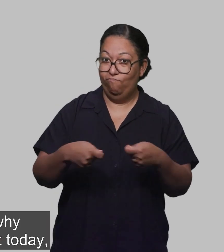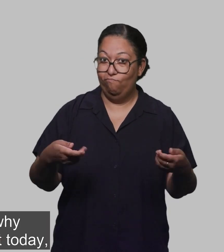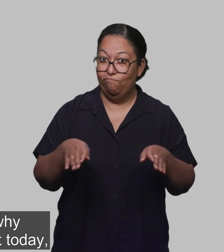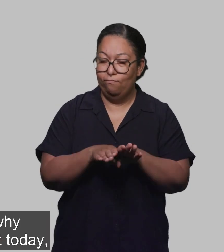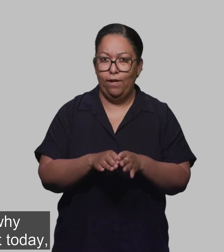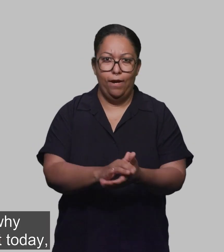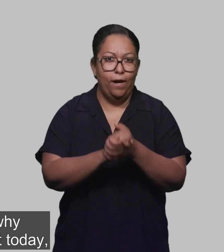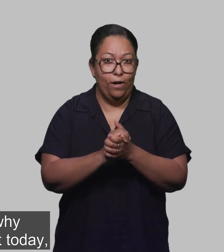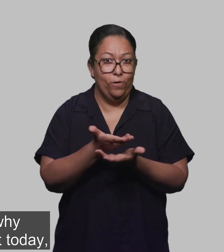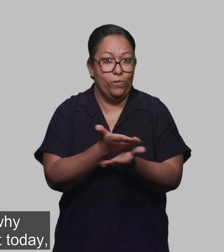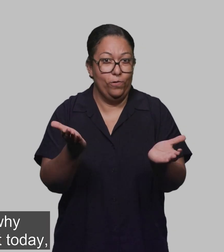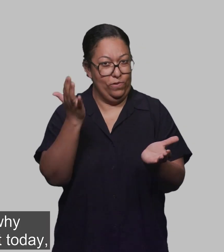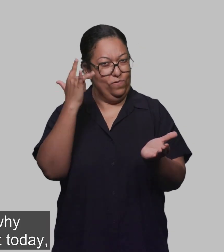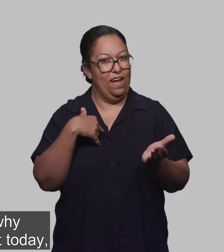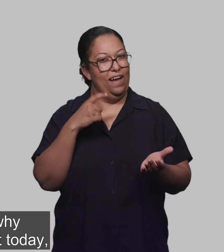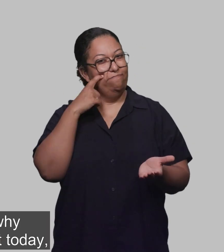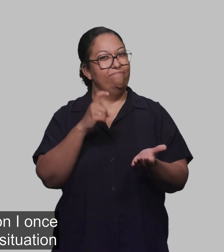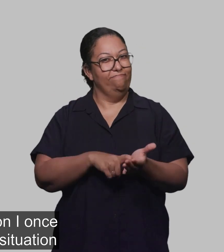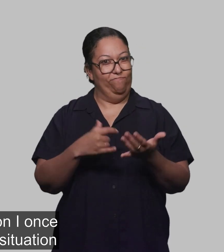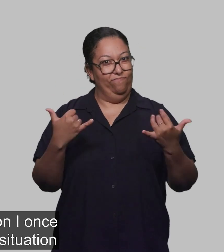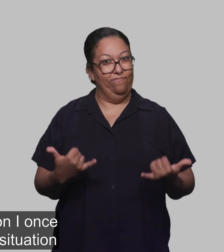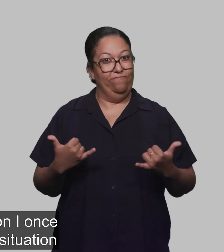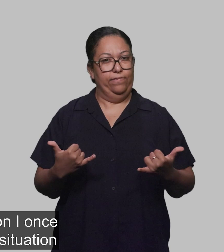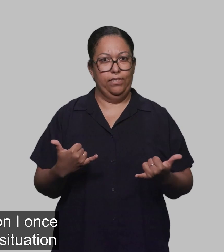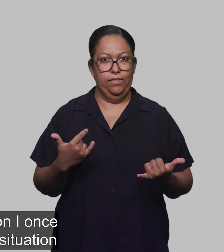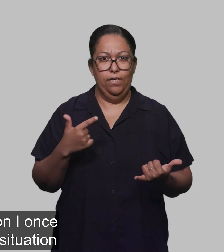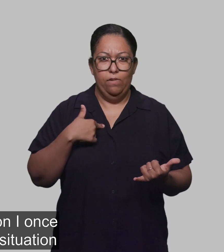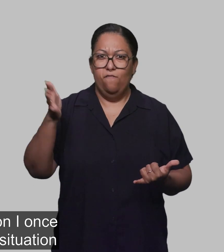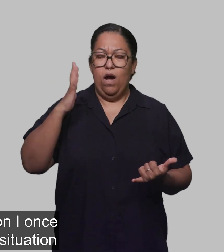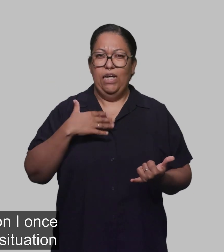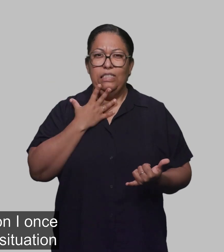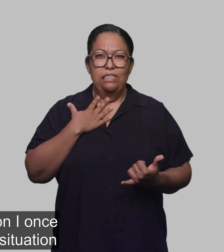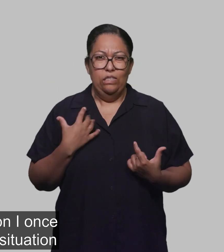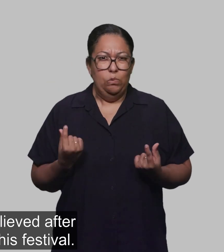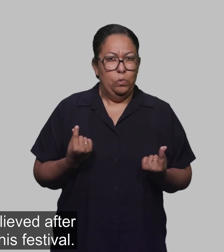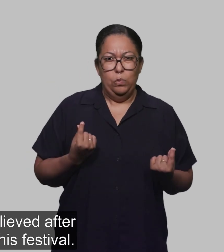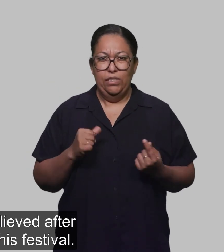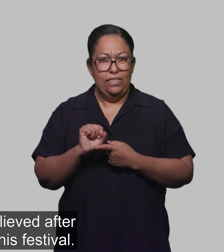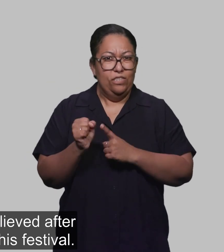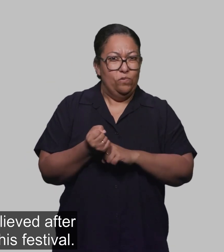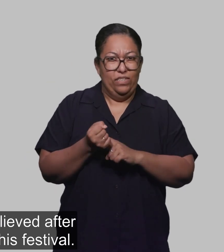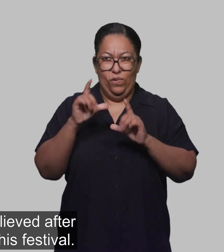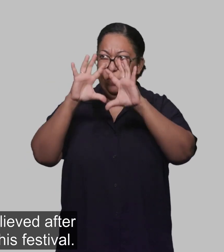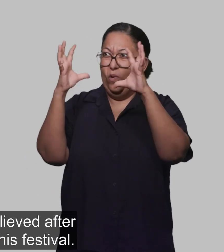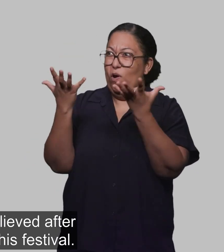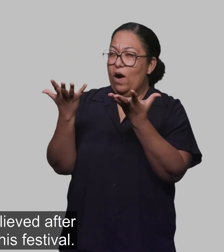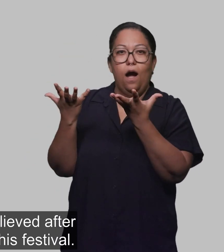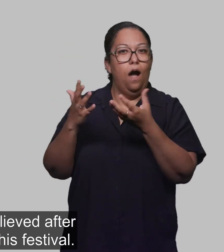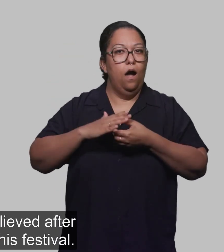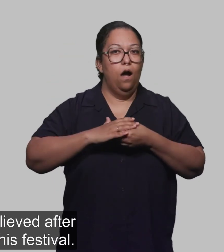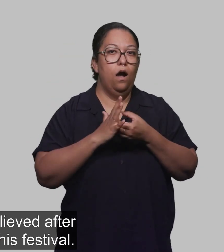that. That is why I can tell that today, the desperation I once felt about the situation in the world is